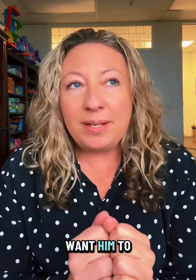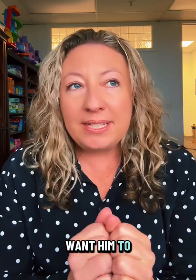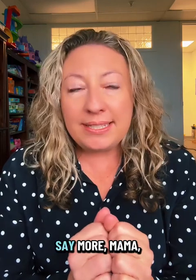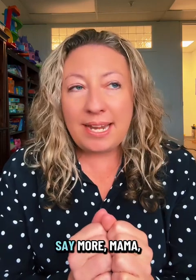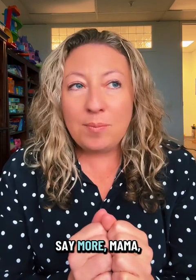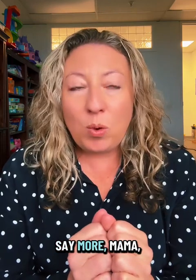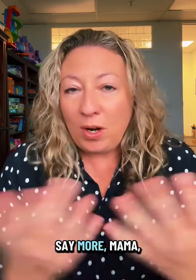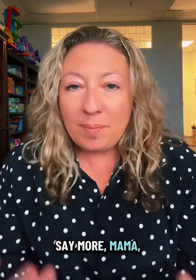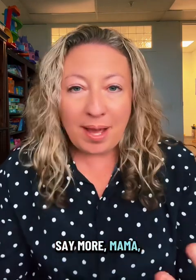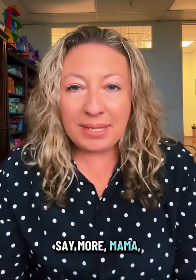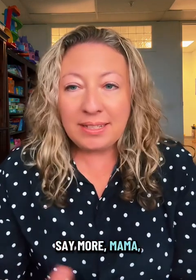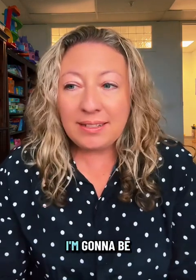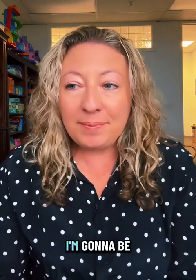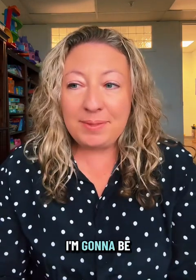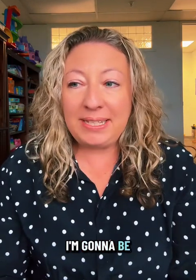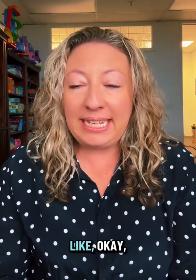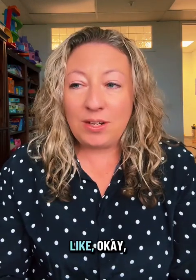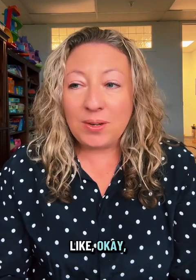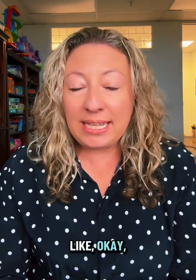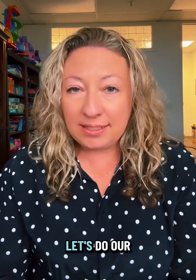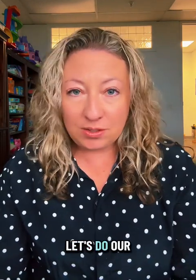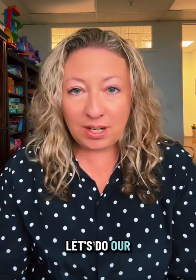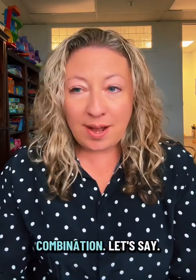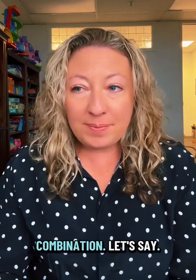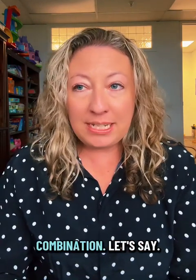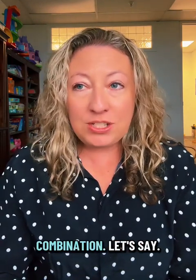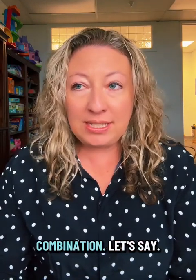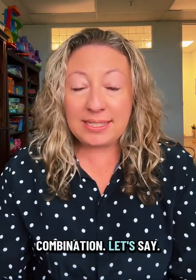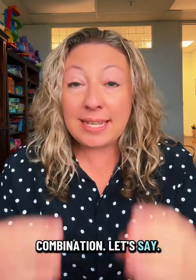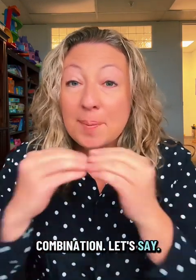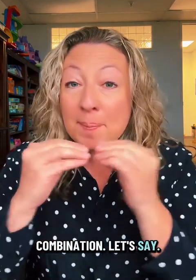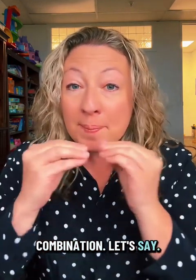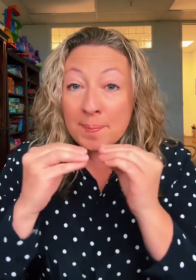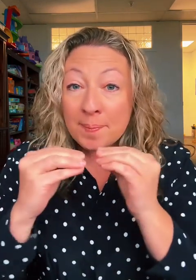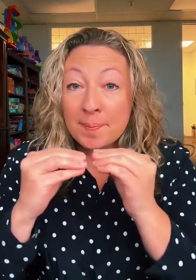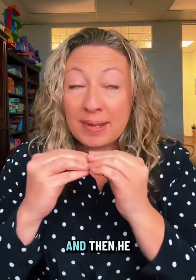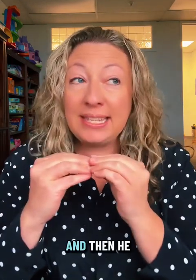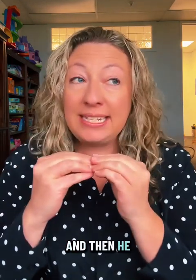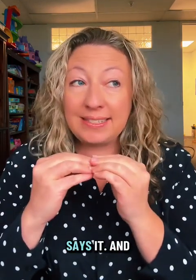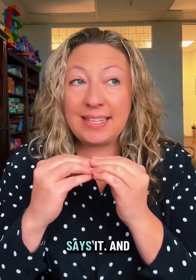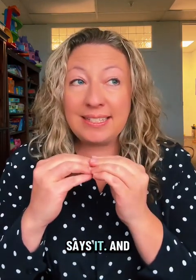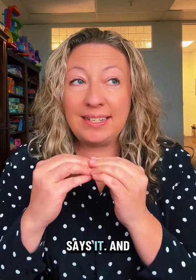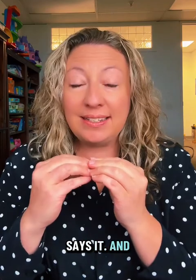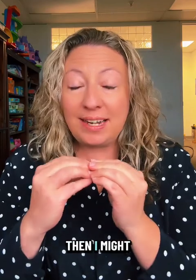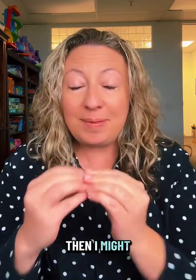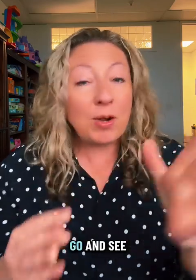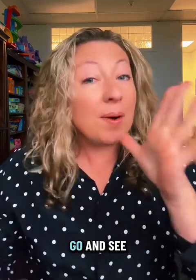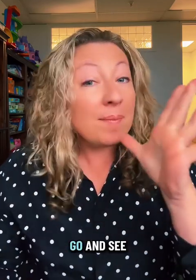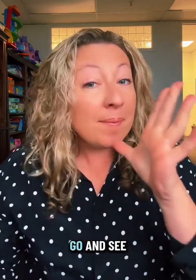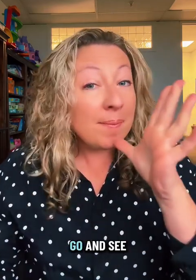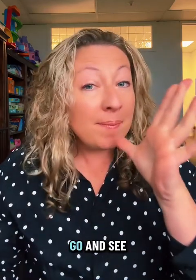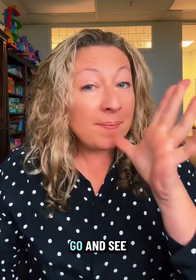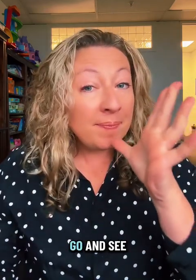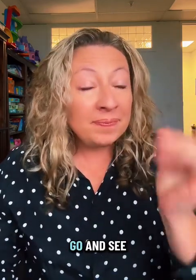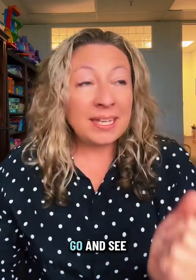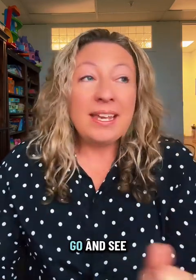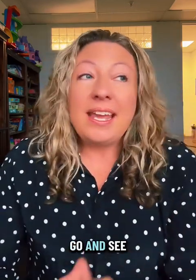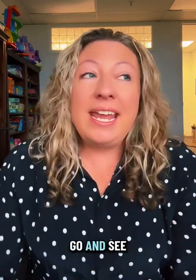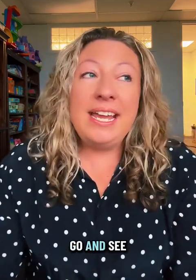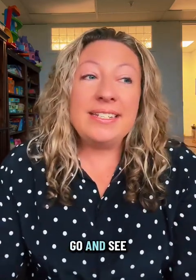say more mama, I'm going to be like, okay, let's do our combination. Let's say, and then he says it, and then I might go, and see